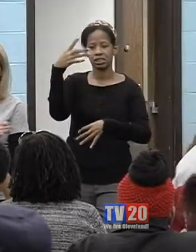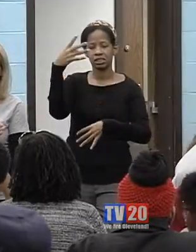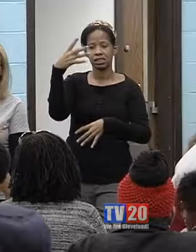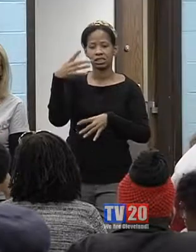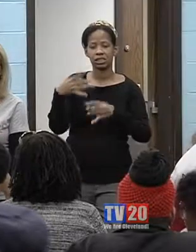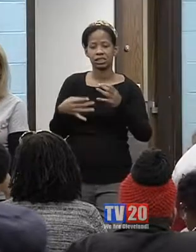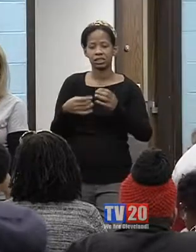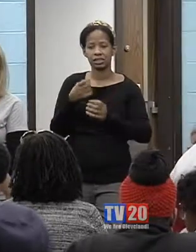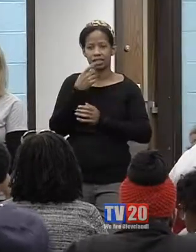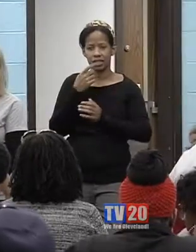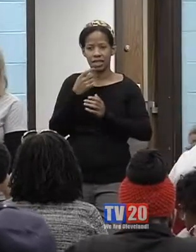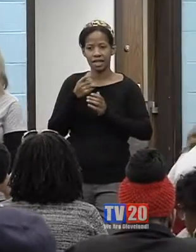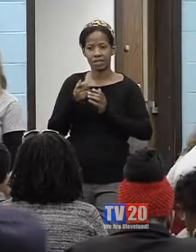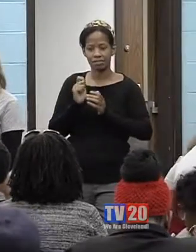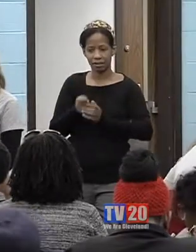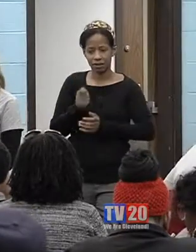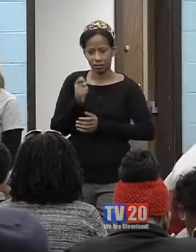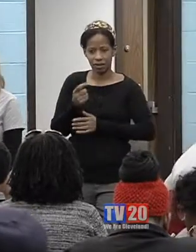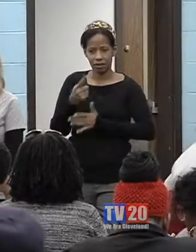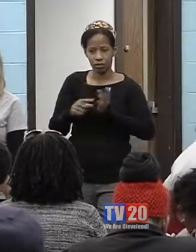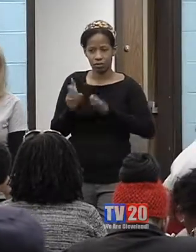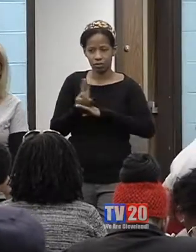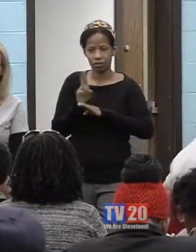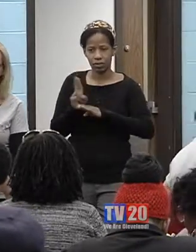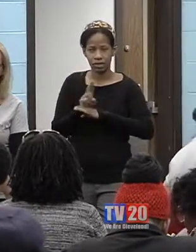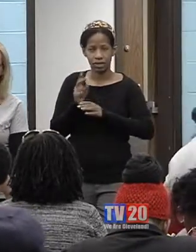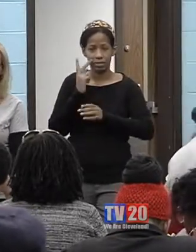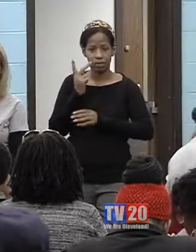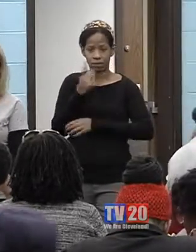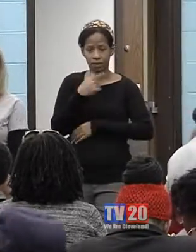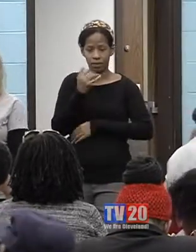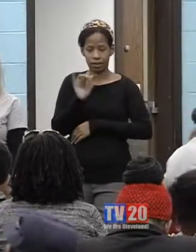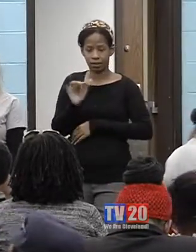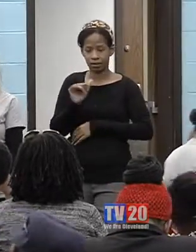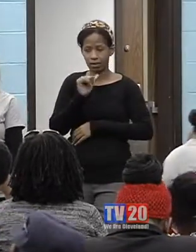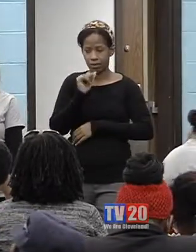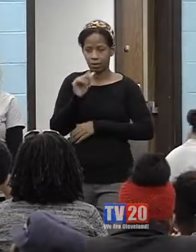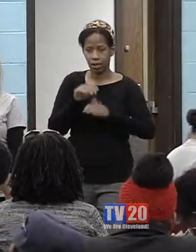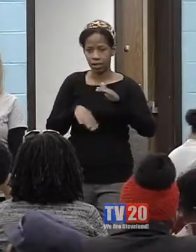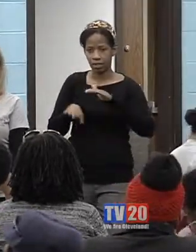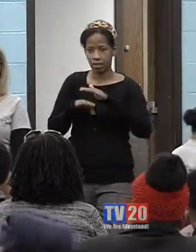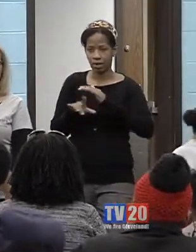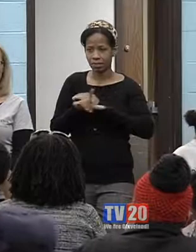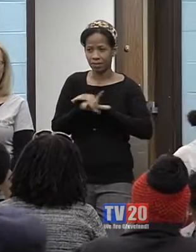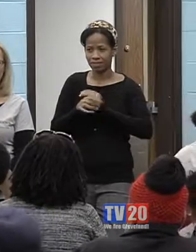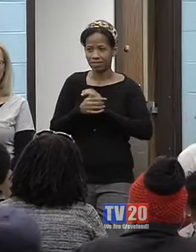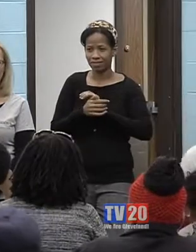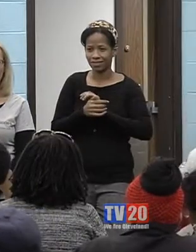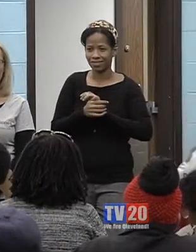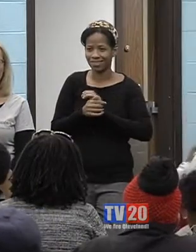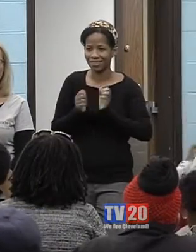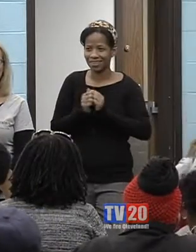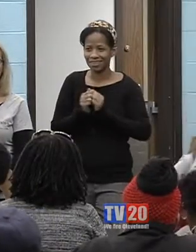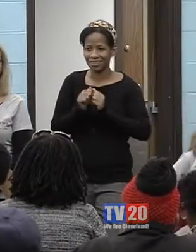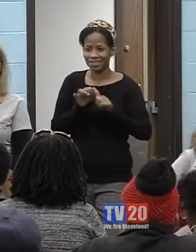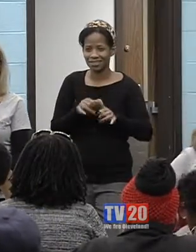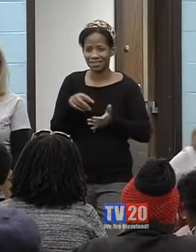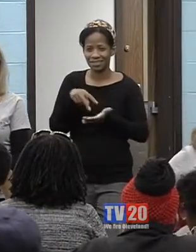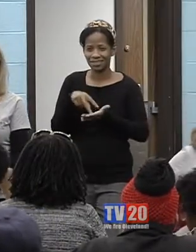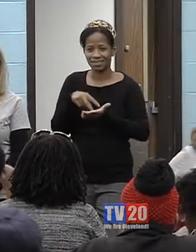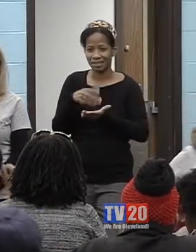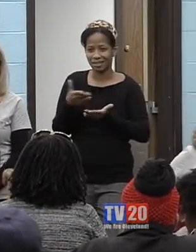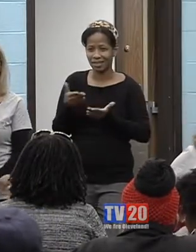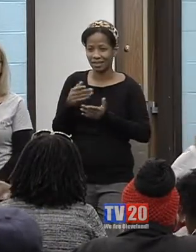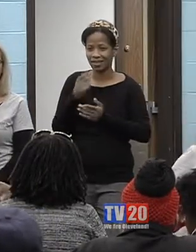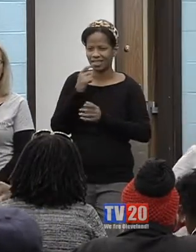magnify, right? But they don't, even though they may look the same, the one on the bottom left is a stand magnifier, even